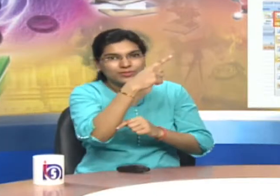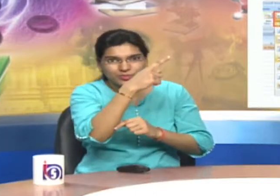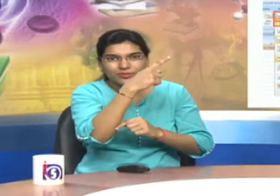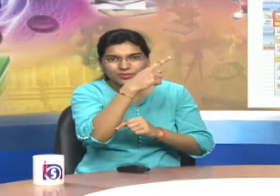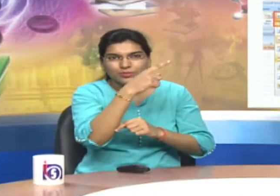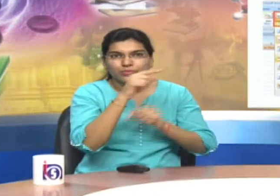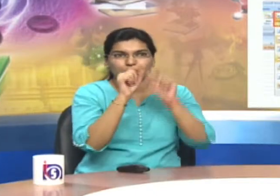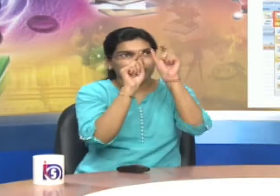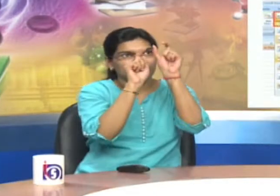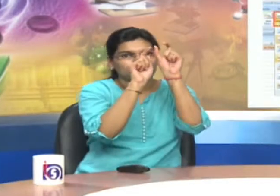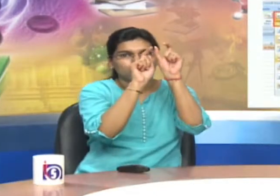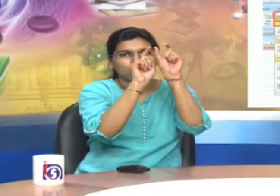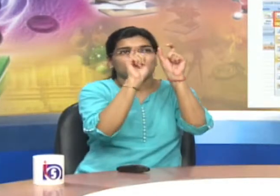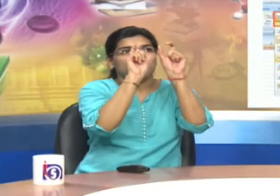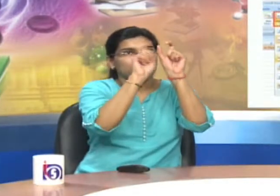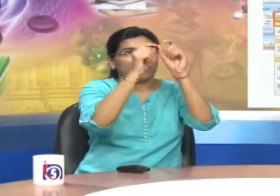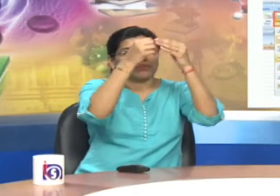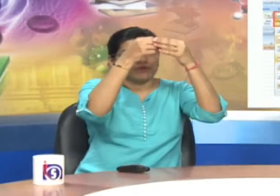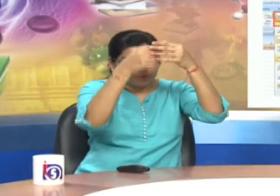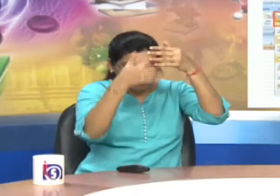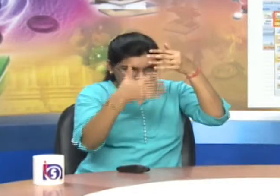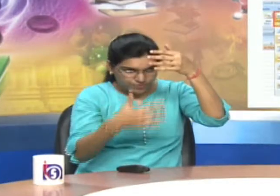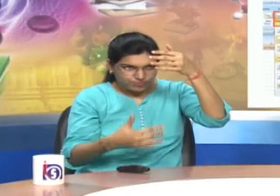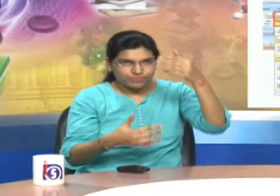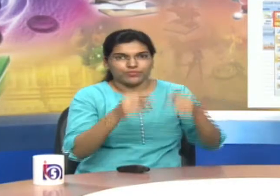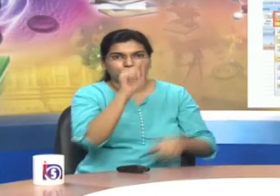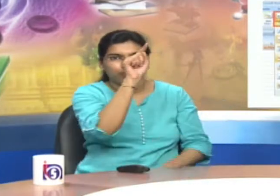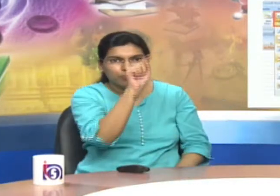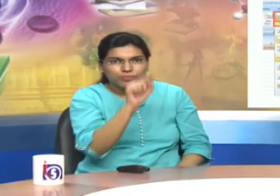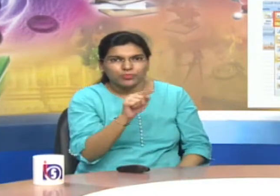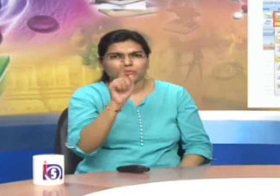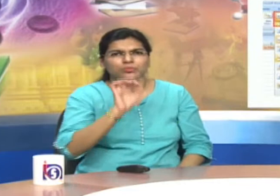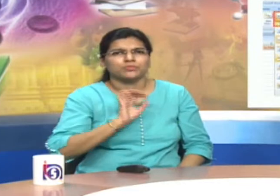That red border you can see, when you will click on that, there will be a pop down